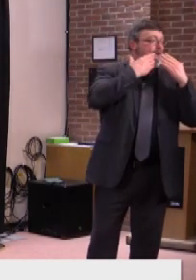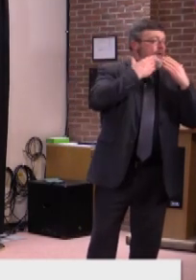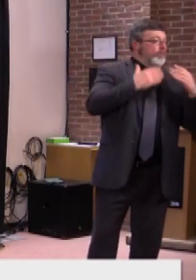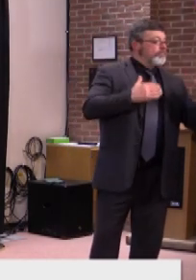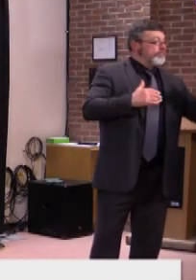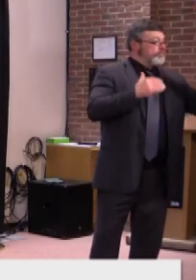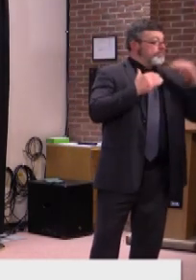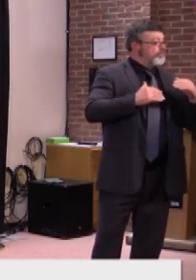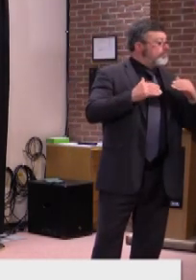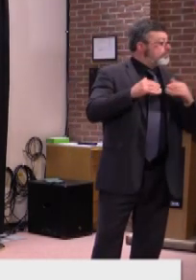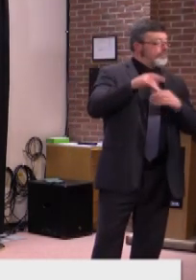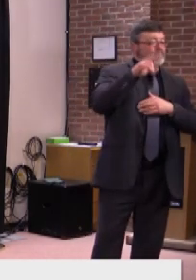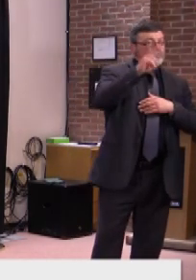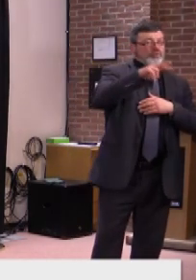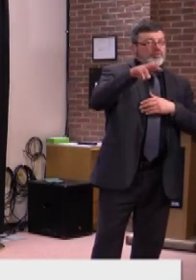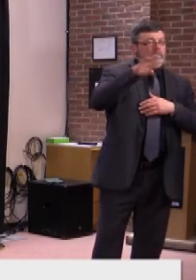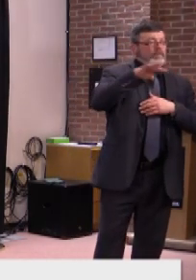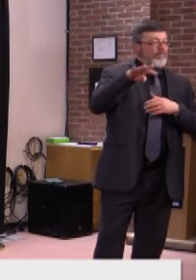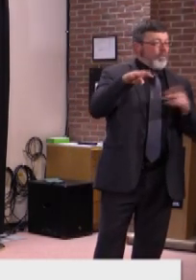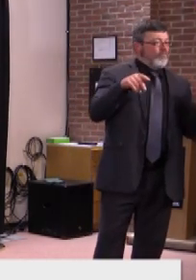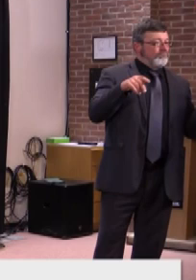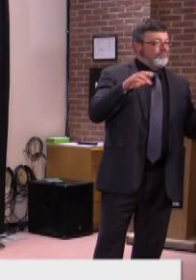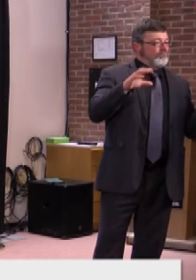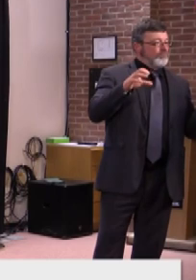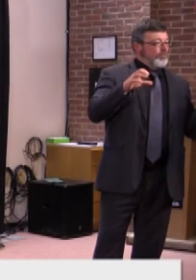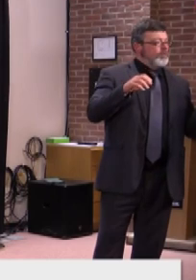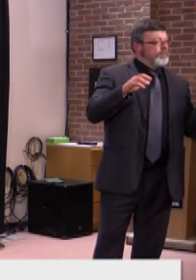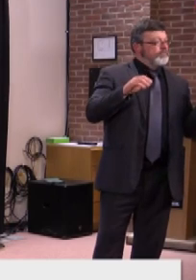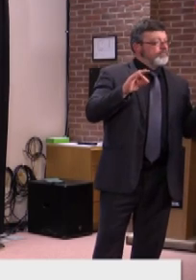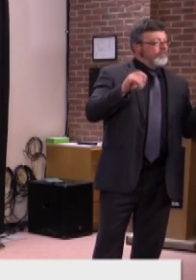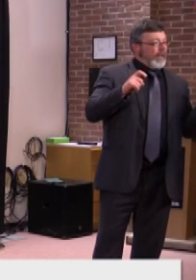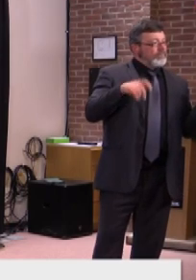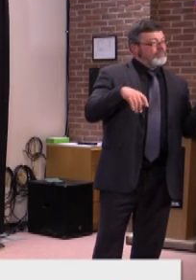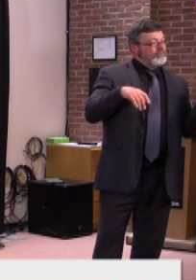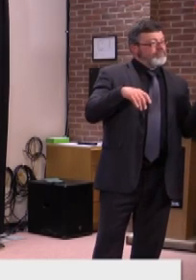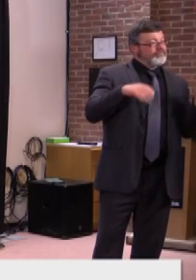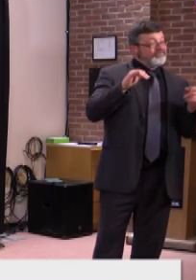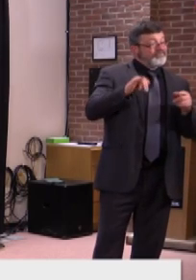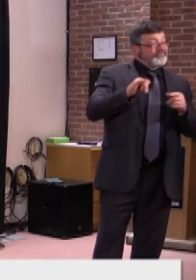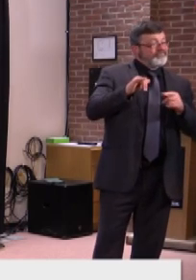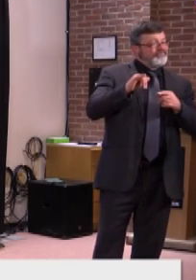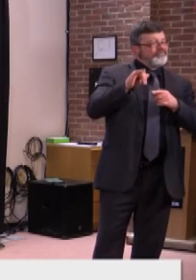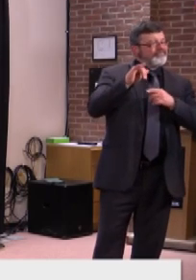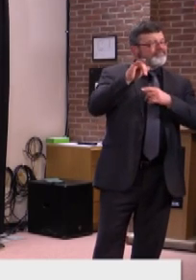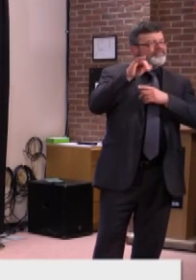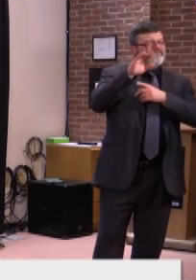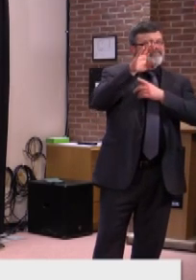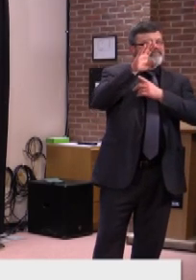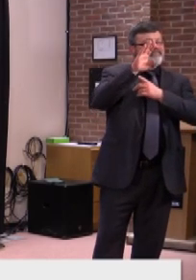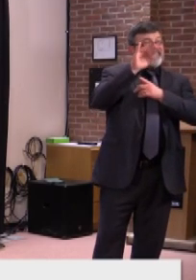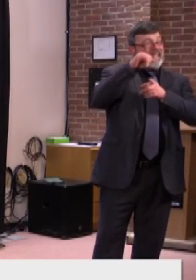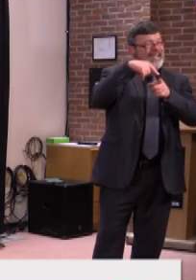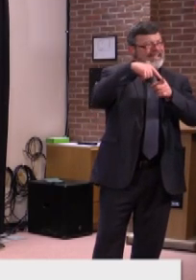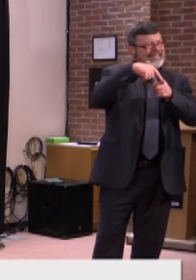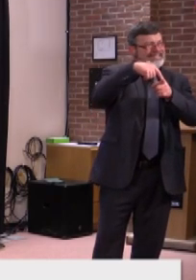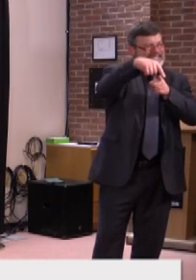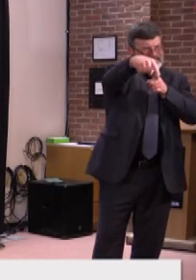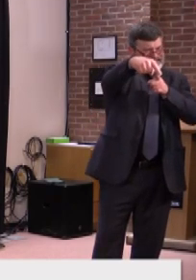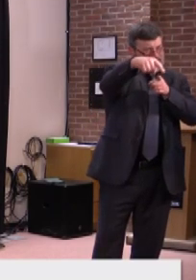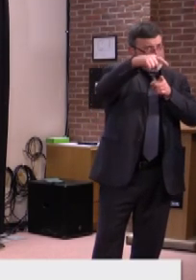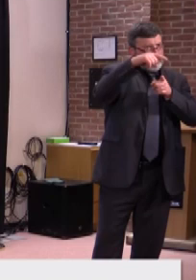to transition about the new variant ea2 how many vermonters were found with rebellion